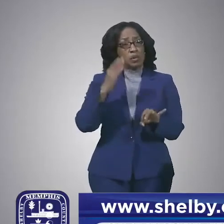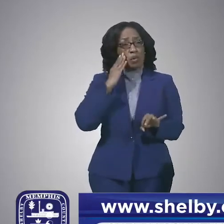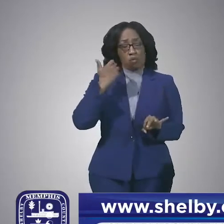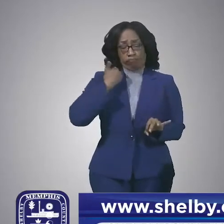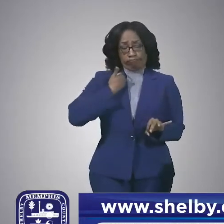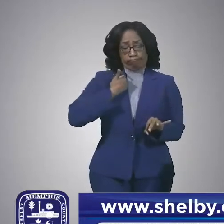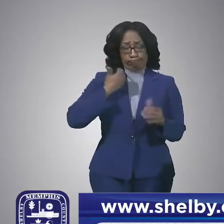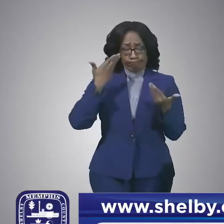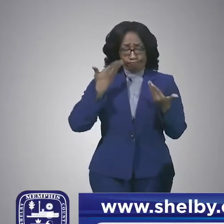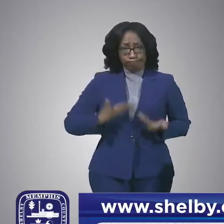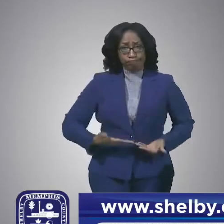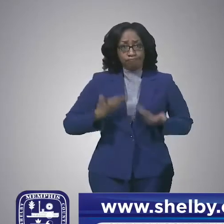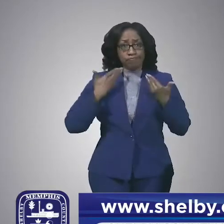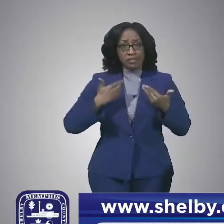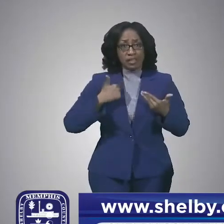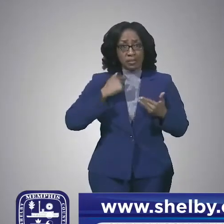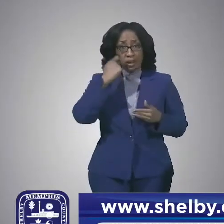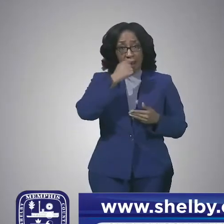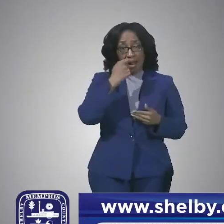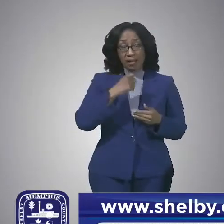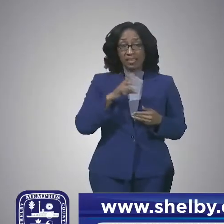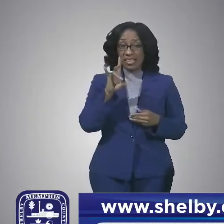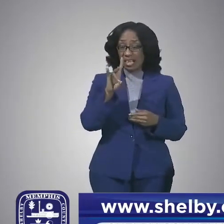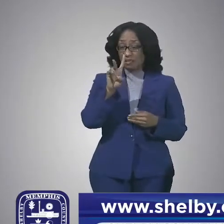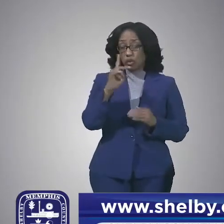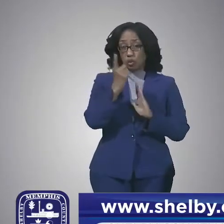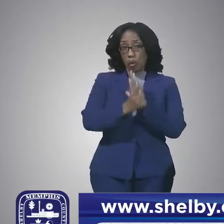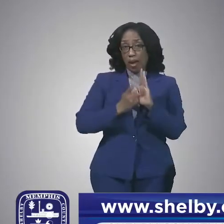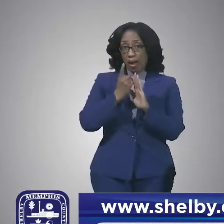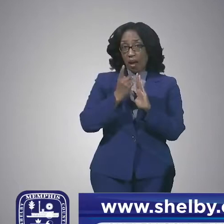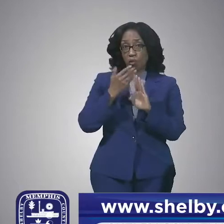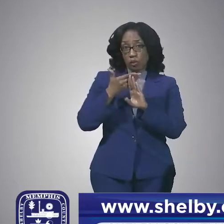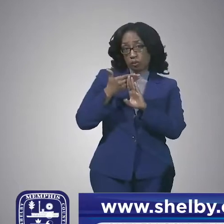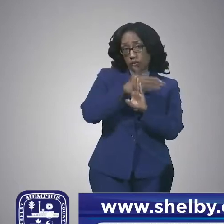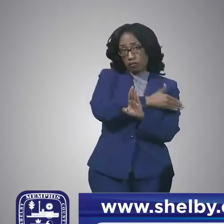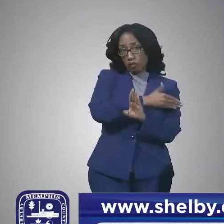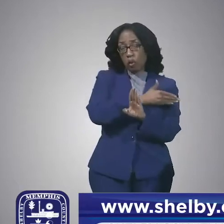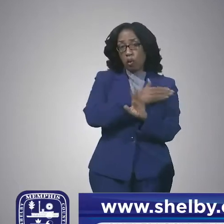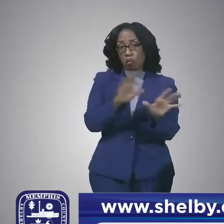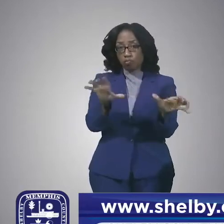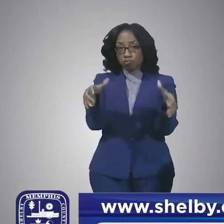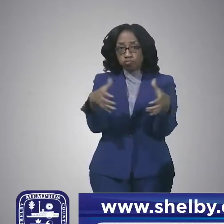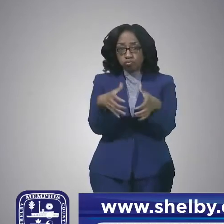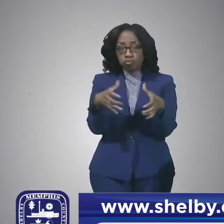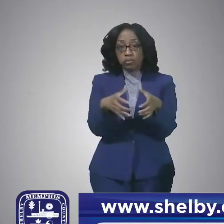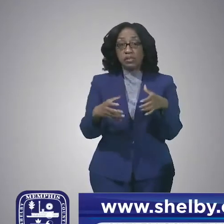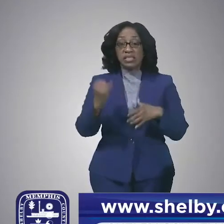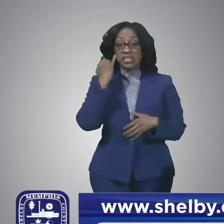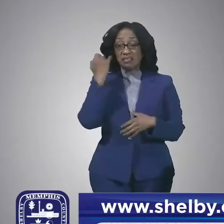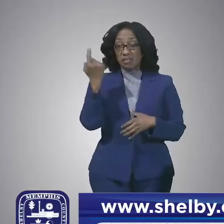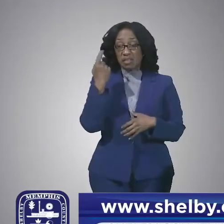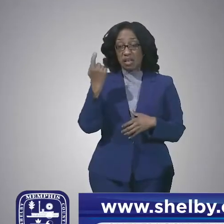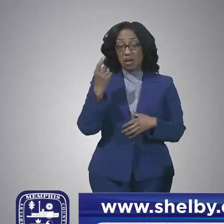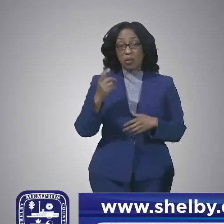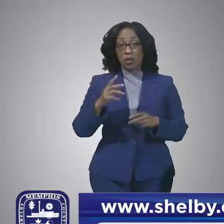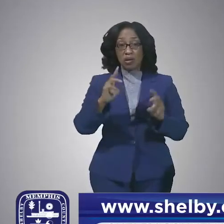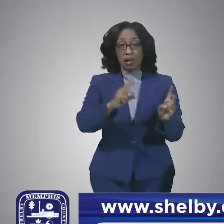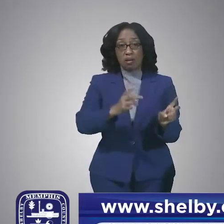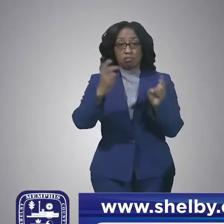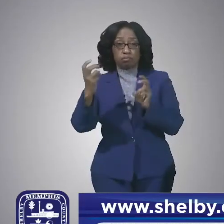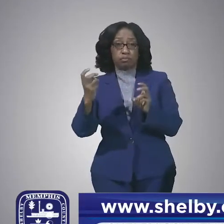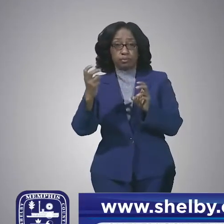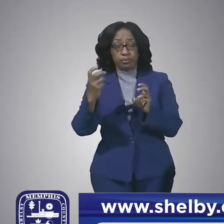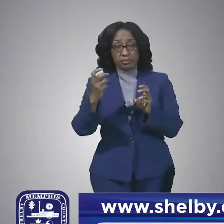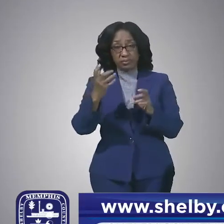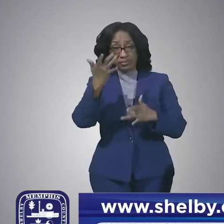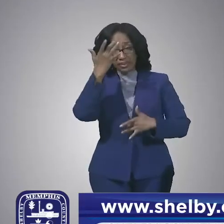within 72 hours of gathering, to make sure you know what page you're on. Because if somebody does become positive, you know that that family member